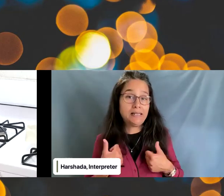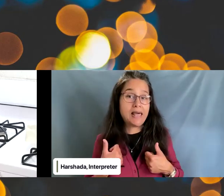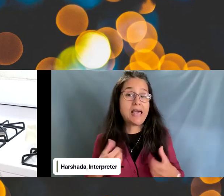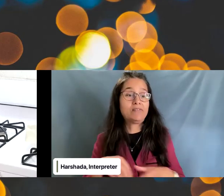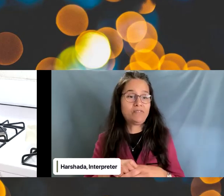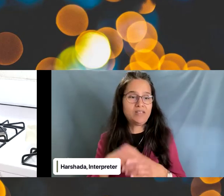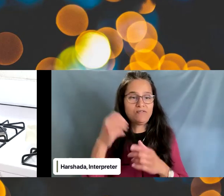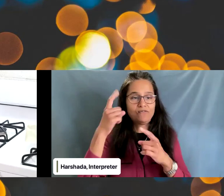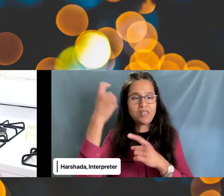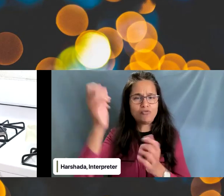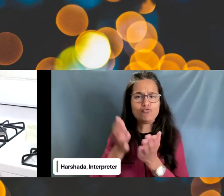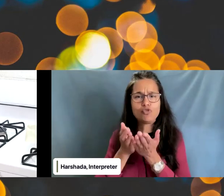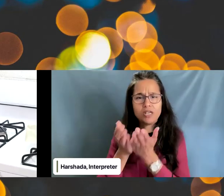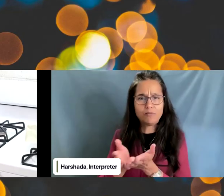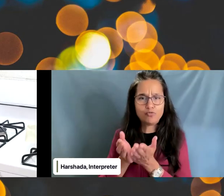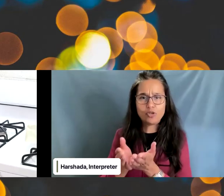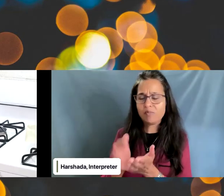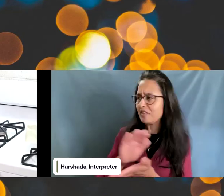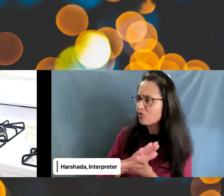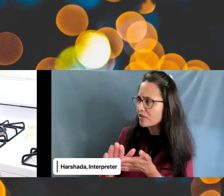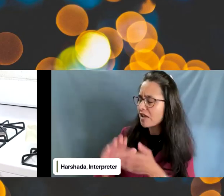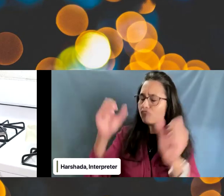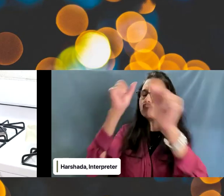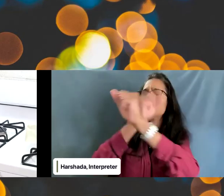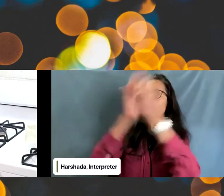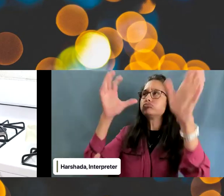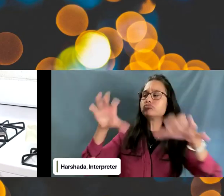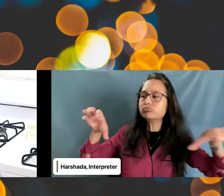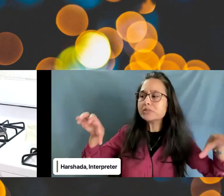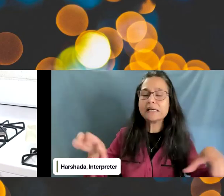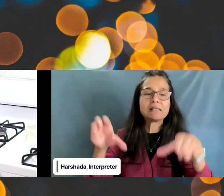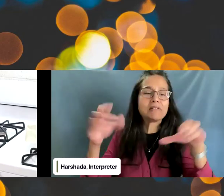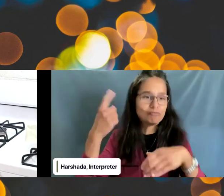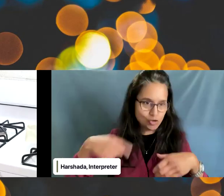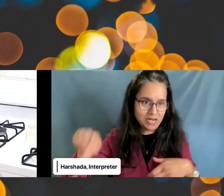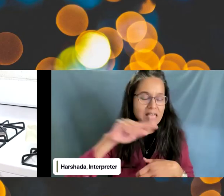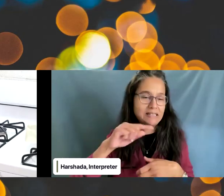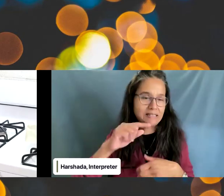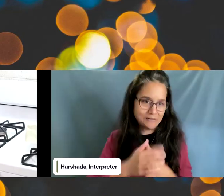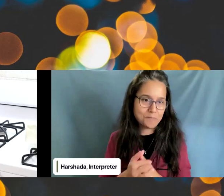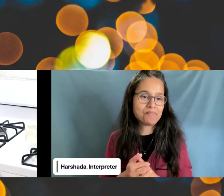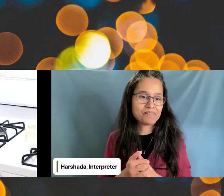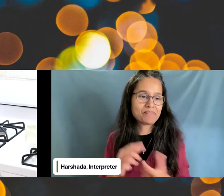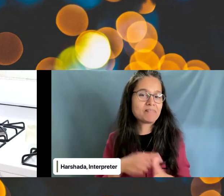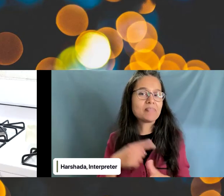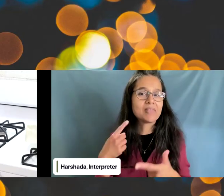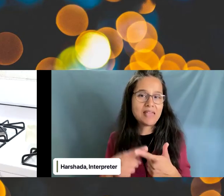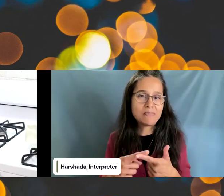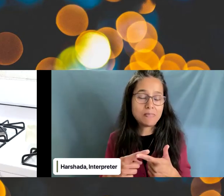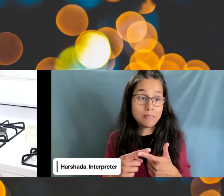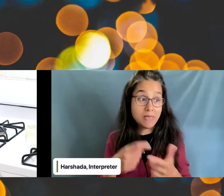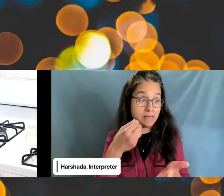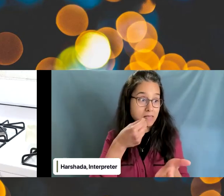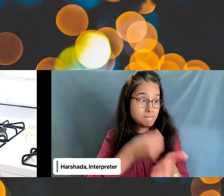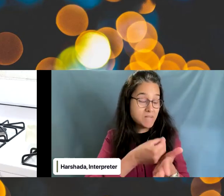And that was a nice little visualization exercise. And then once the money jar is stolen, it becomes